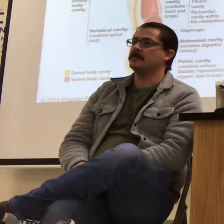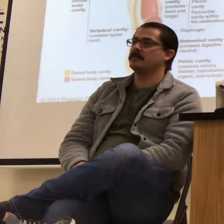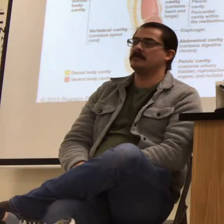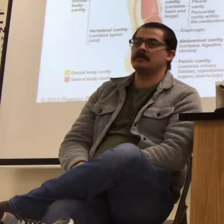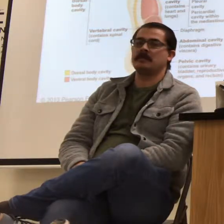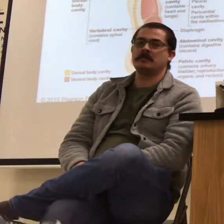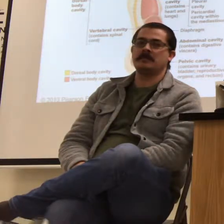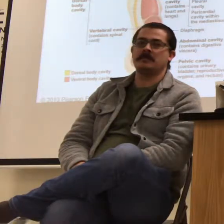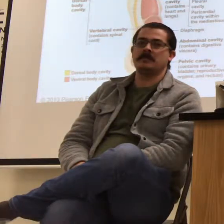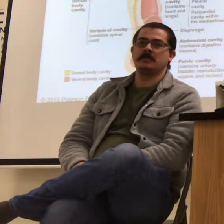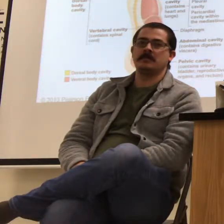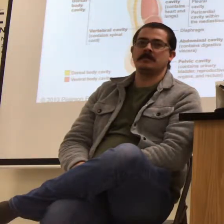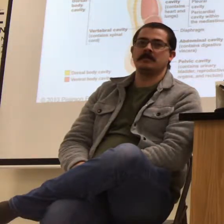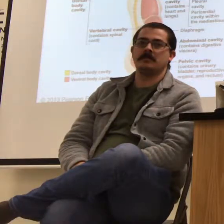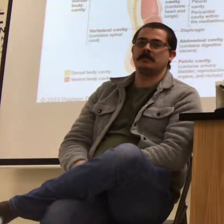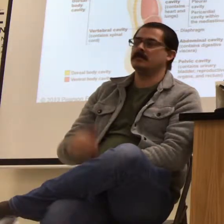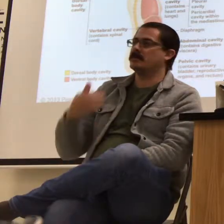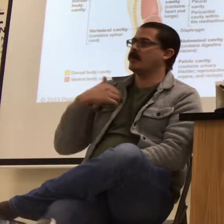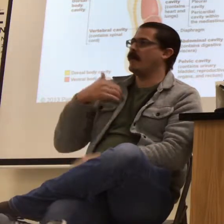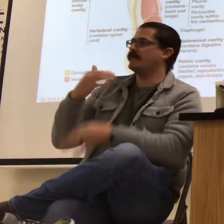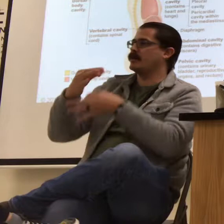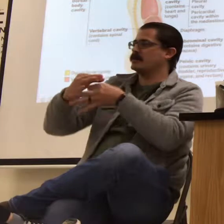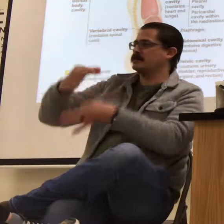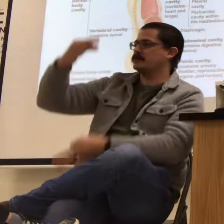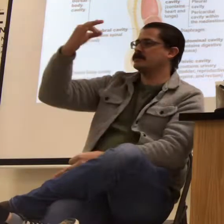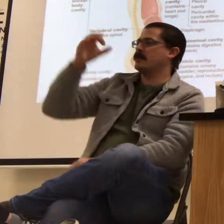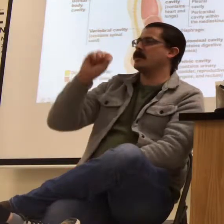You'll see your, well, basically you got your spinal cord.